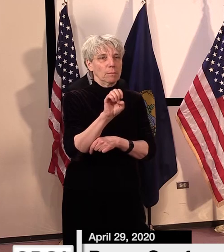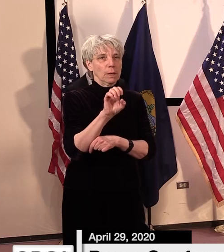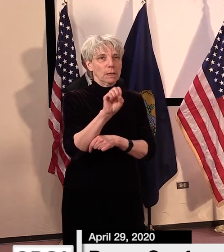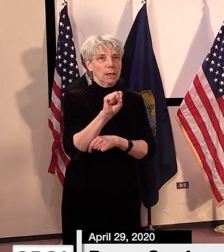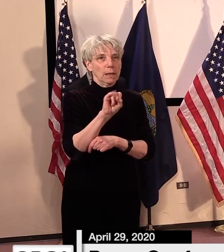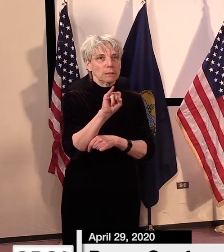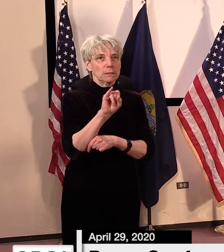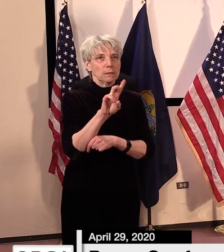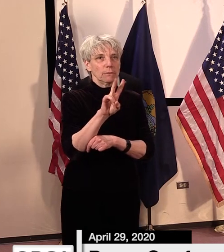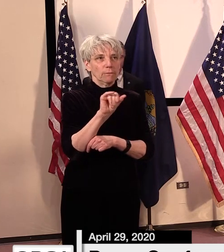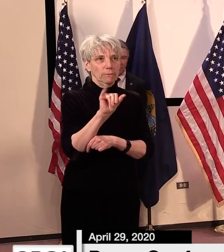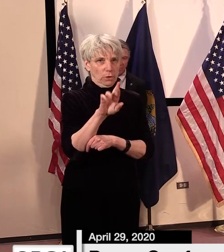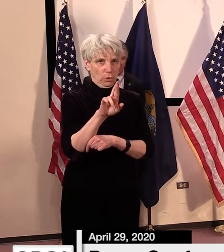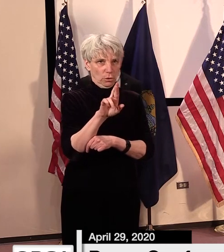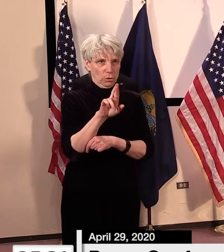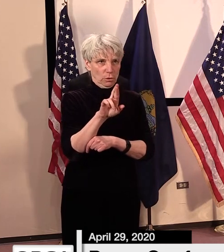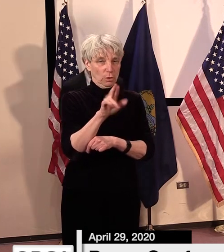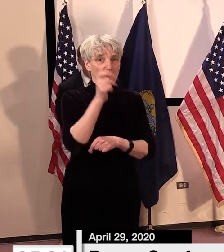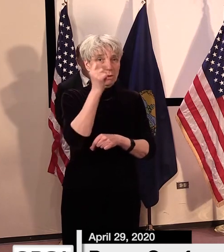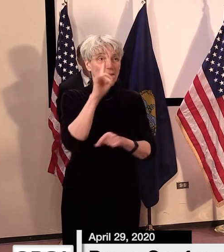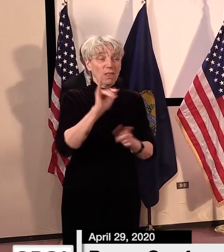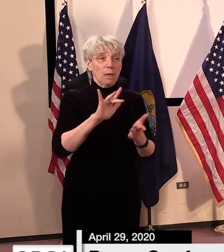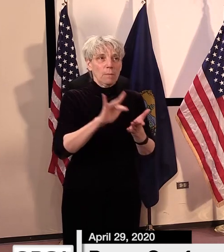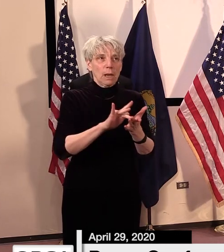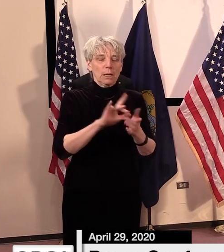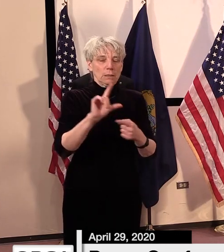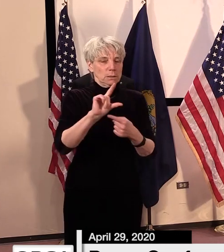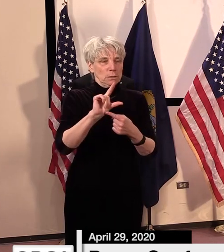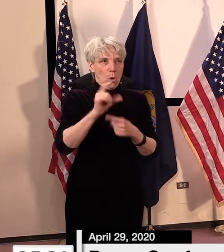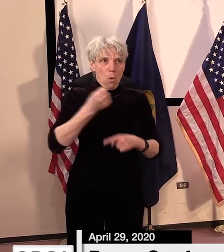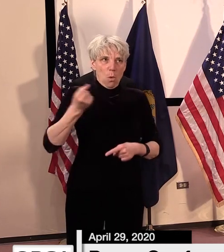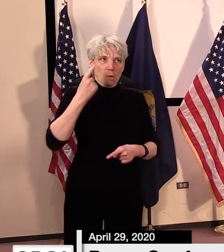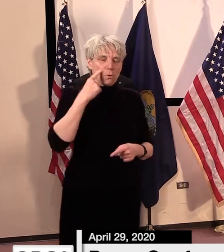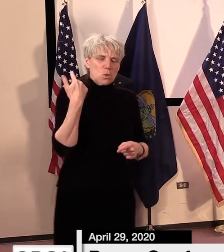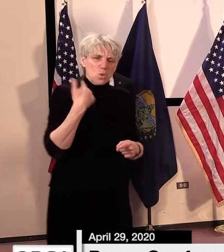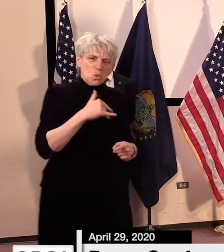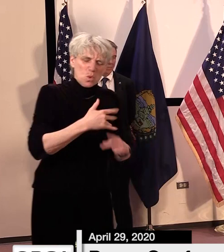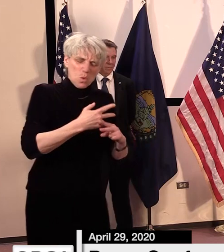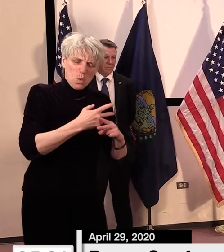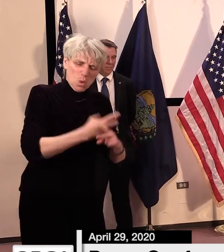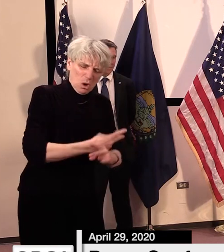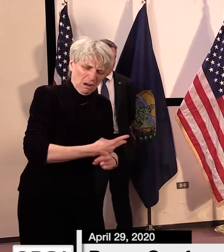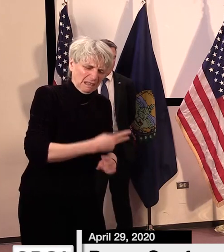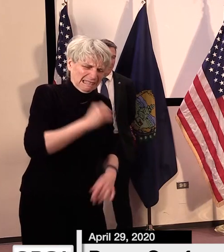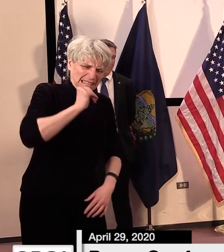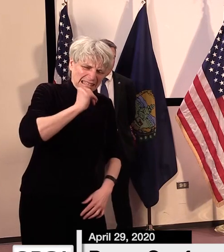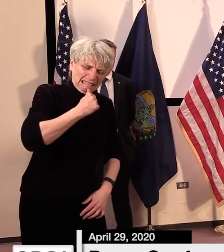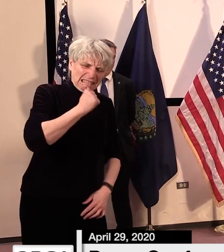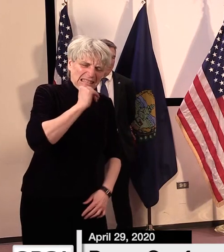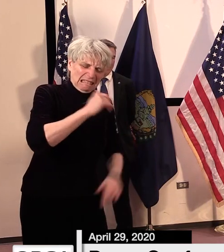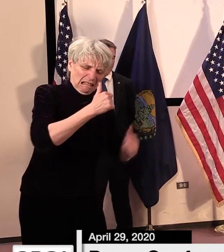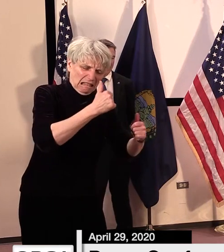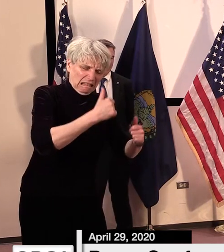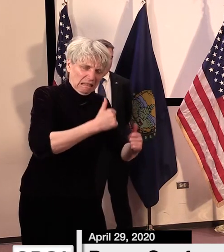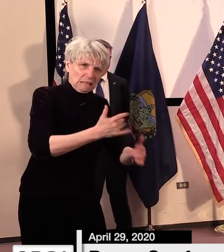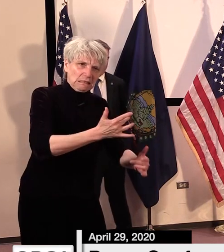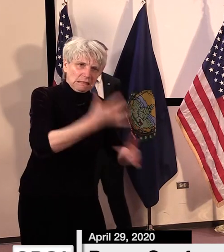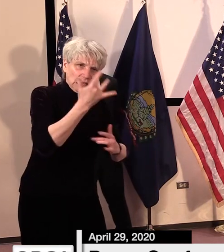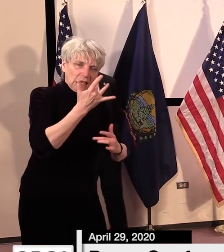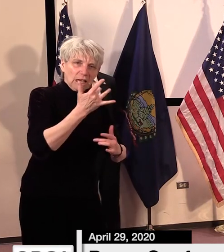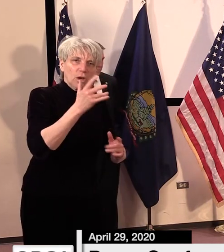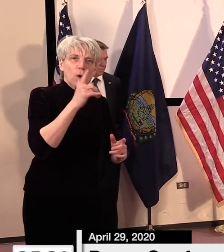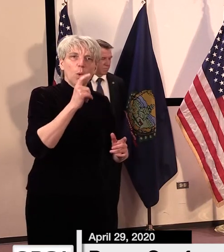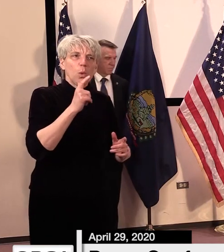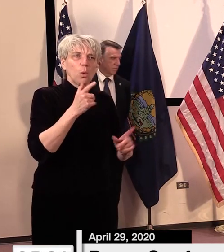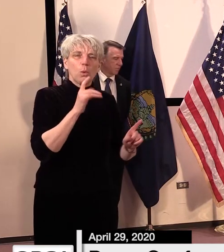Again, these are being used for the sickest of the sick, people in intensive care quite generally, in hospitals.